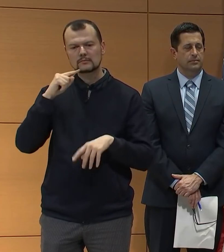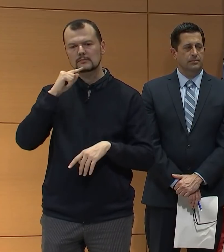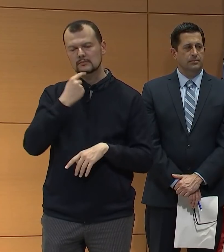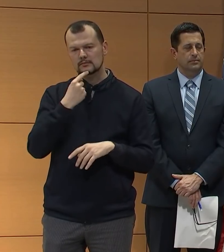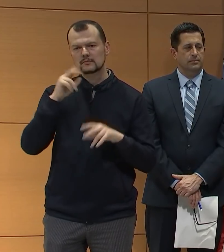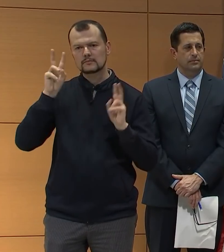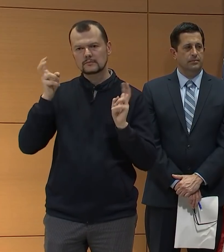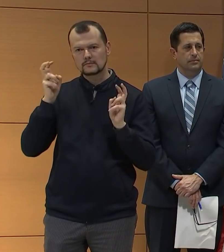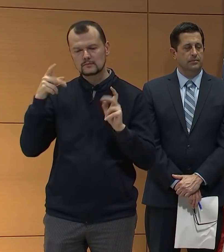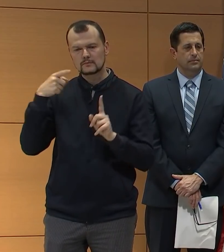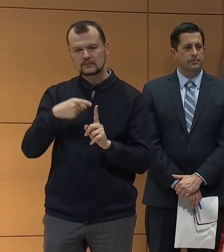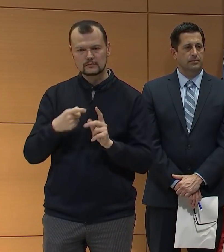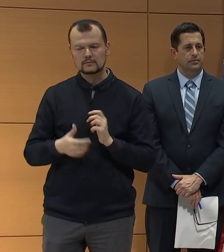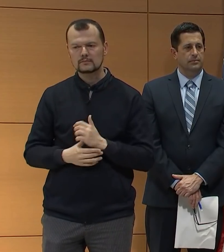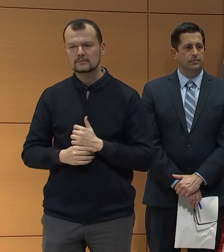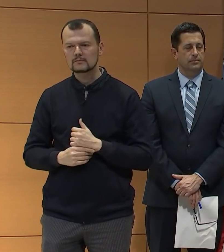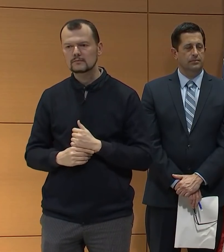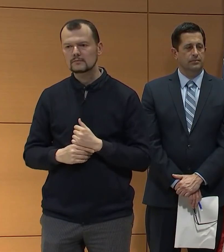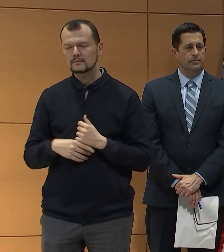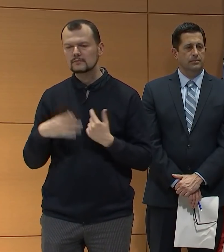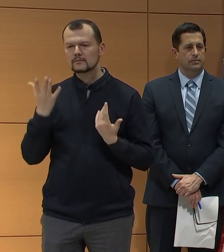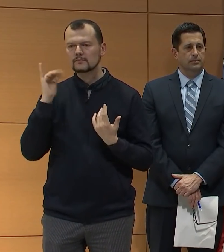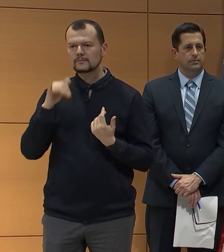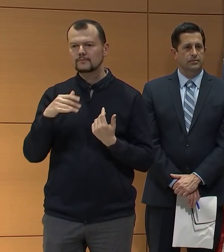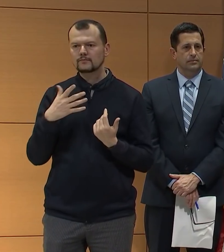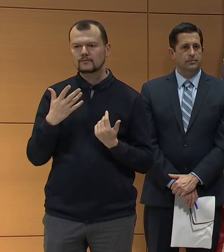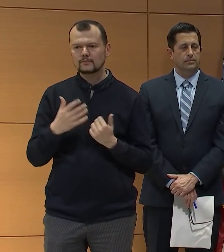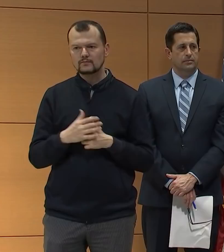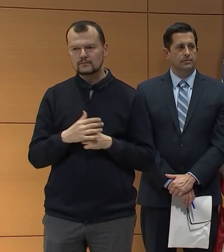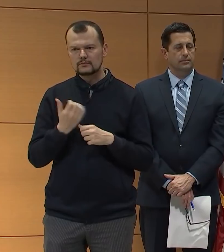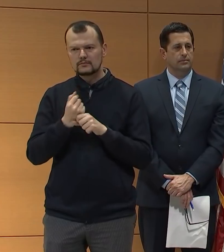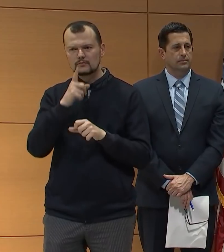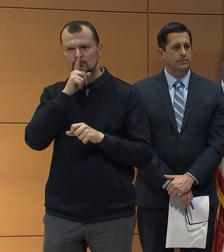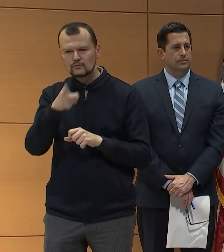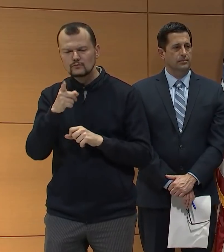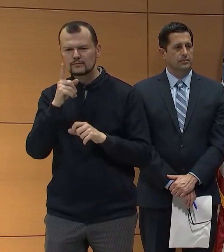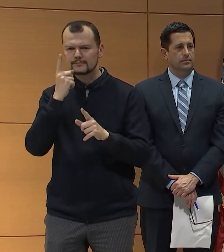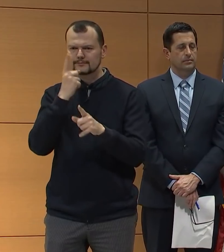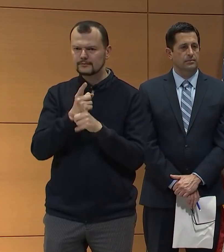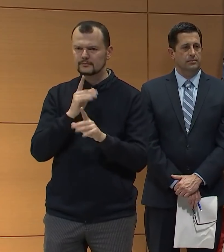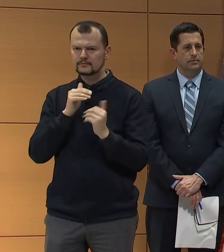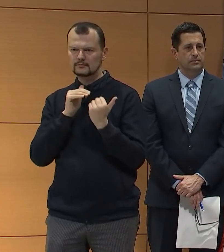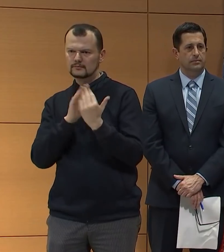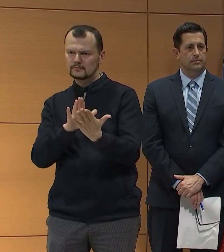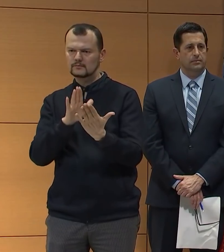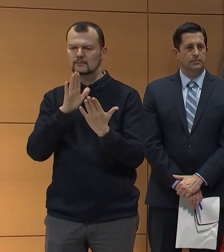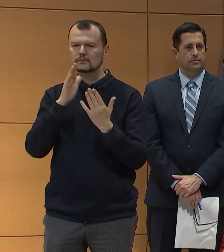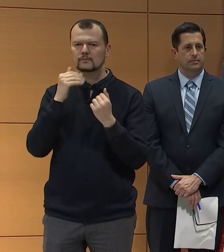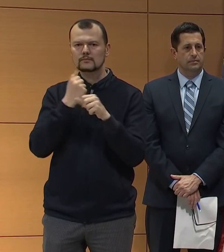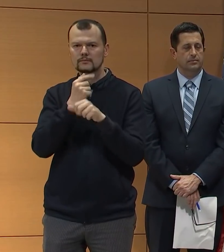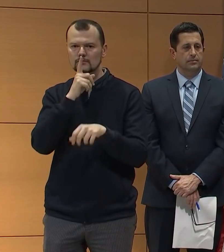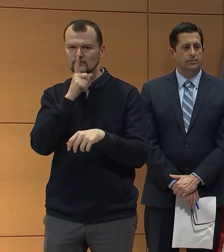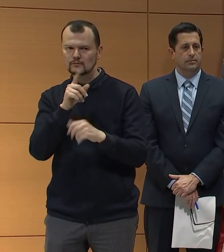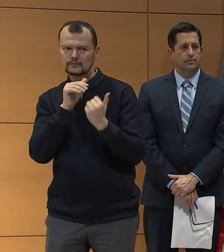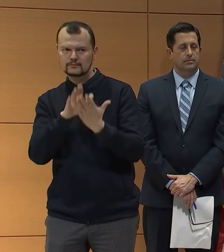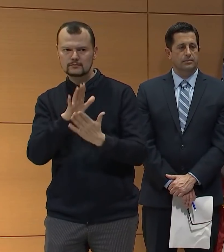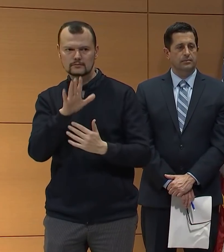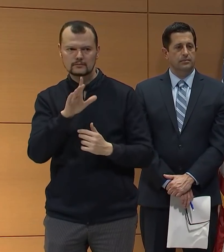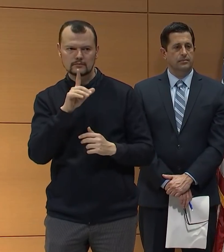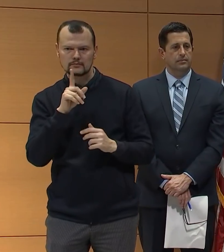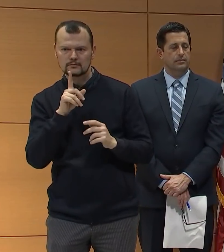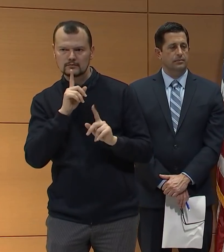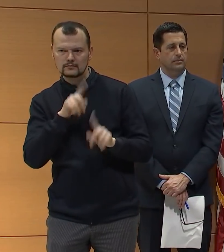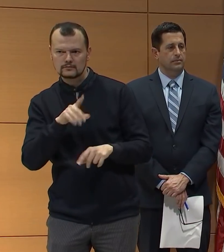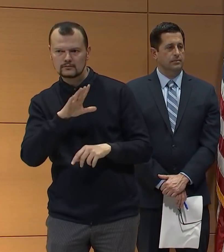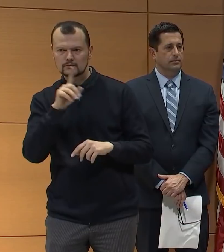about is what is the appropriate reaction, and do we have a tiered response based on listening to our medical professionals? And